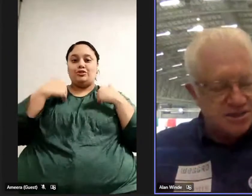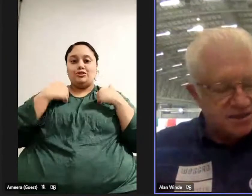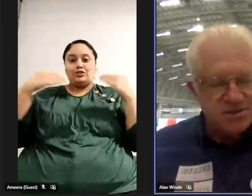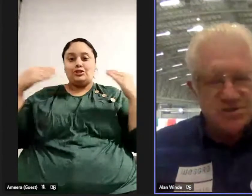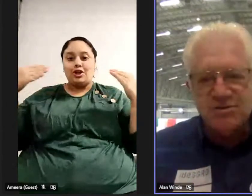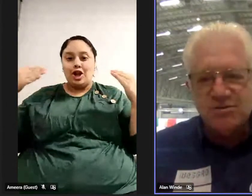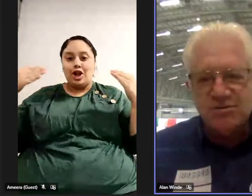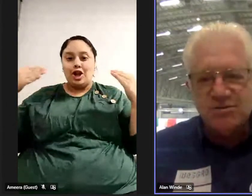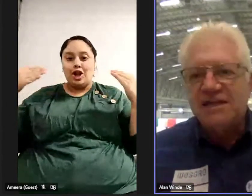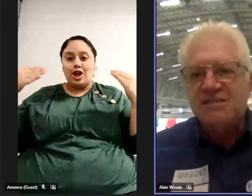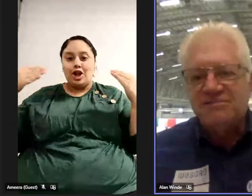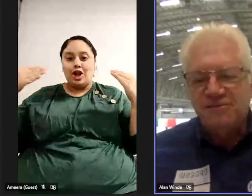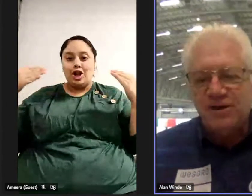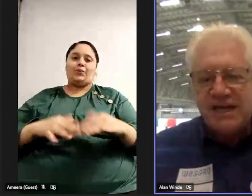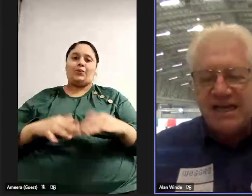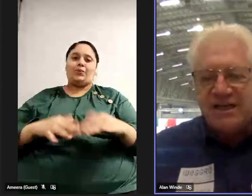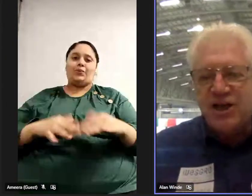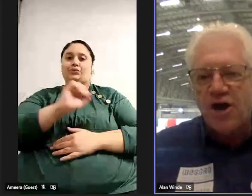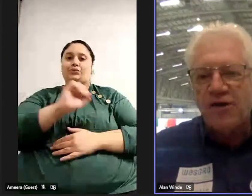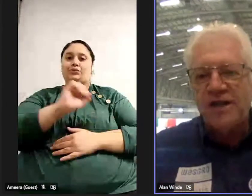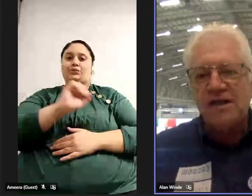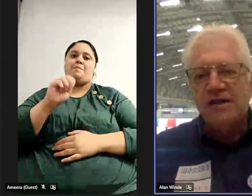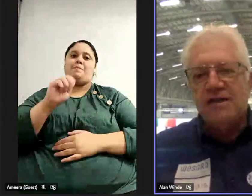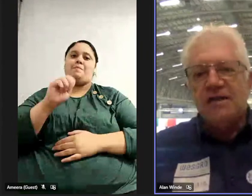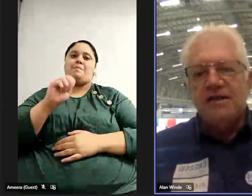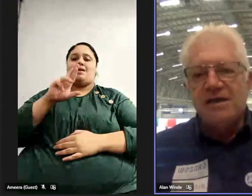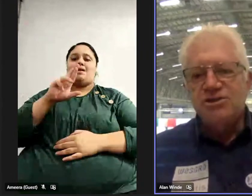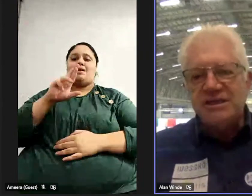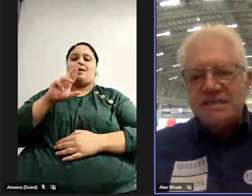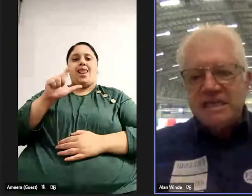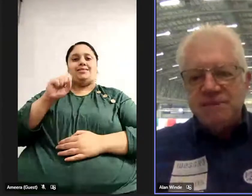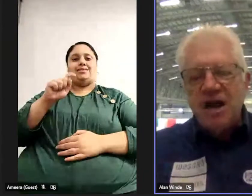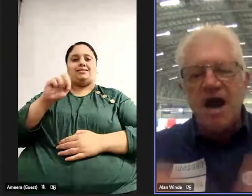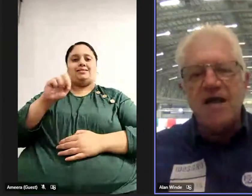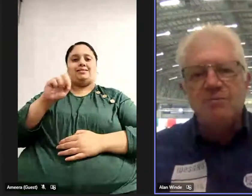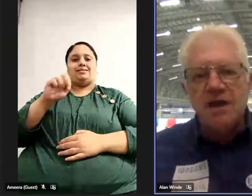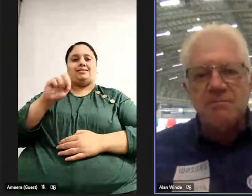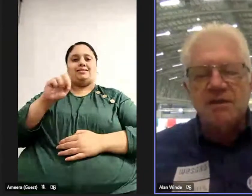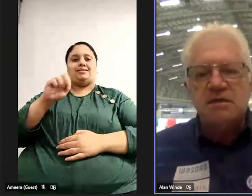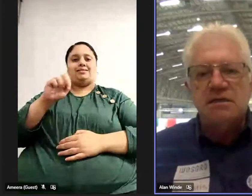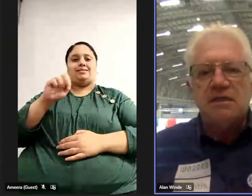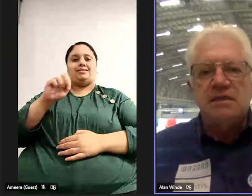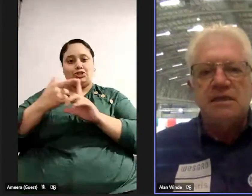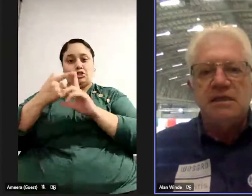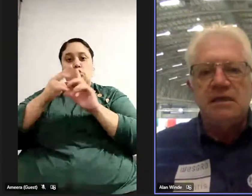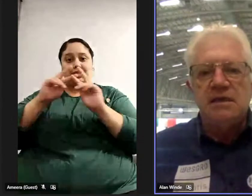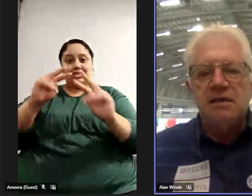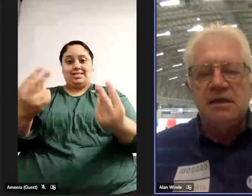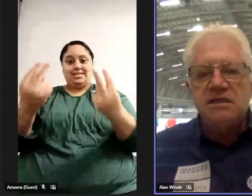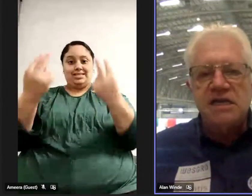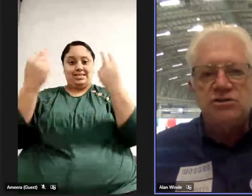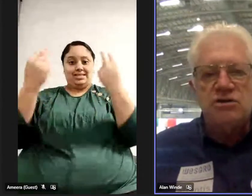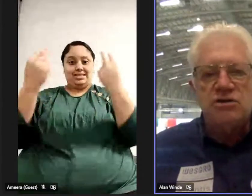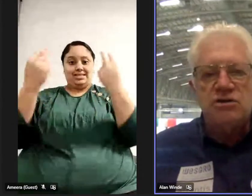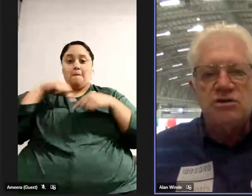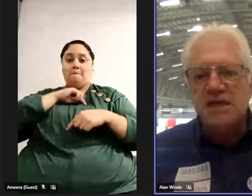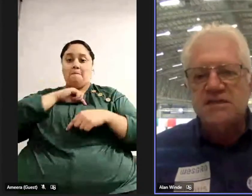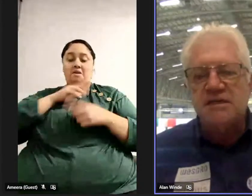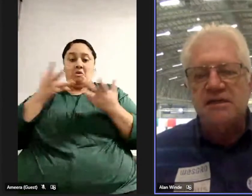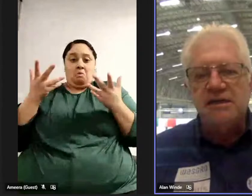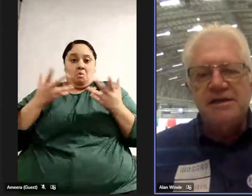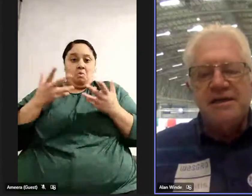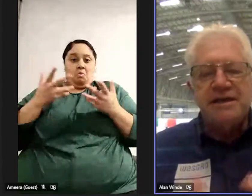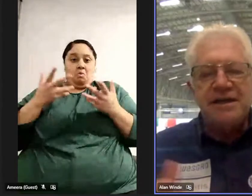very much to Mr. Alvy Lester for getting it going. As you can see behind me, I'm at the International